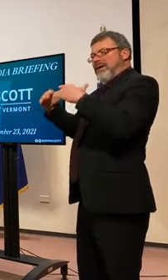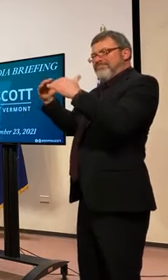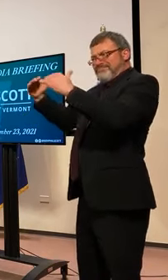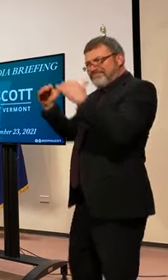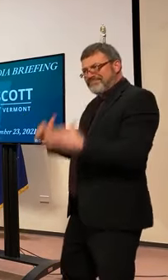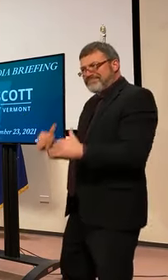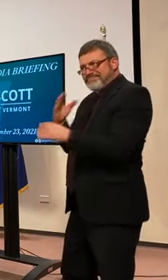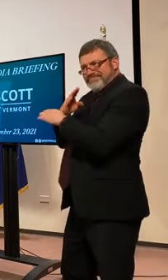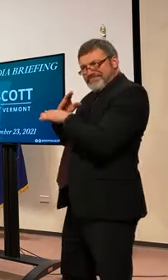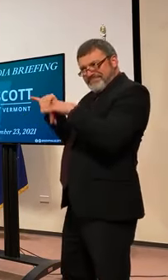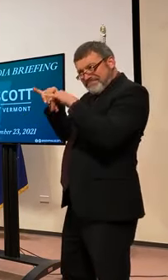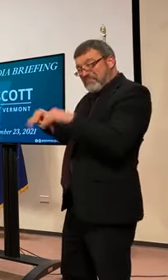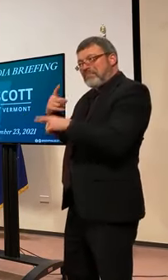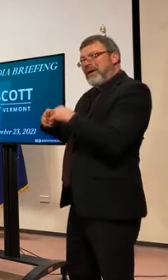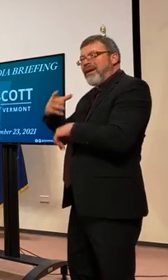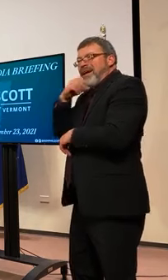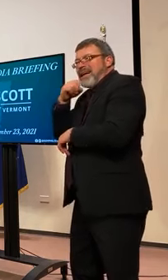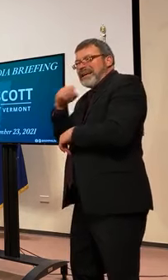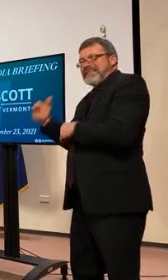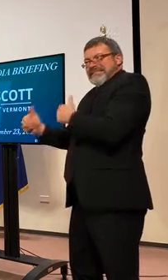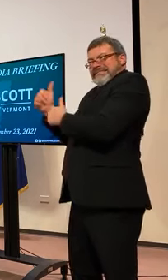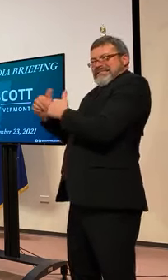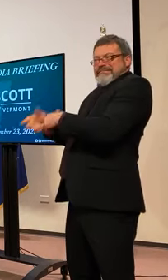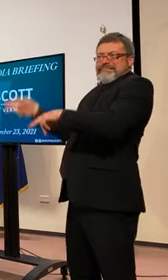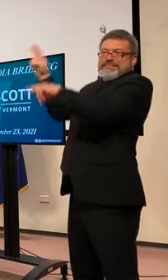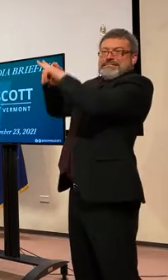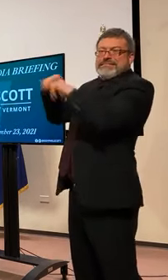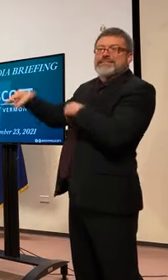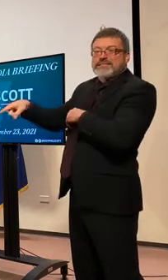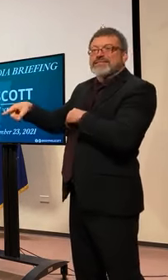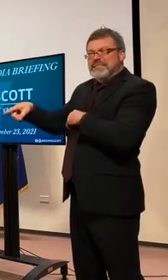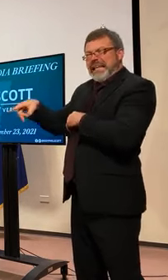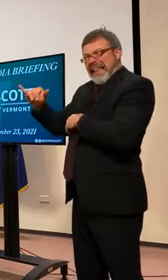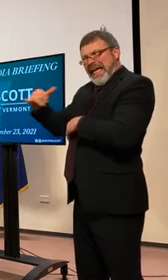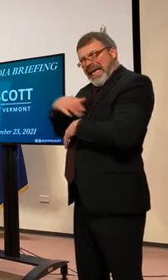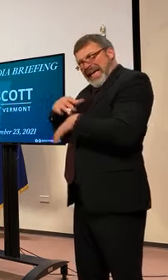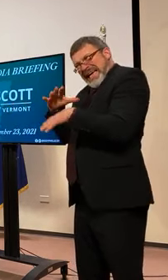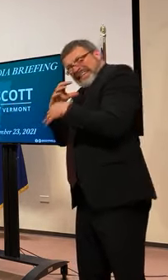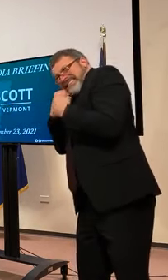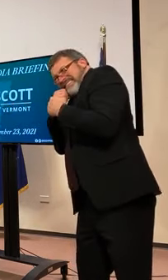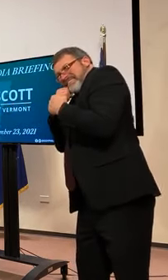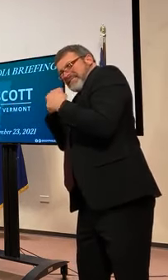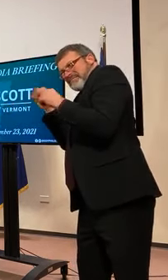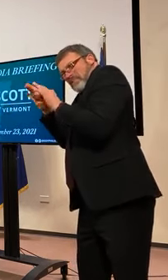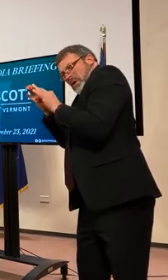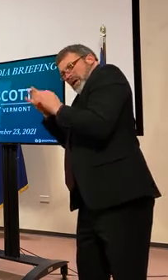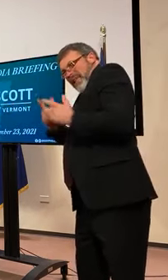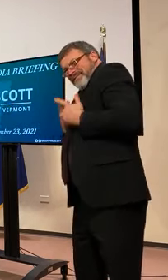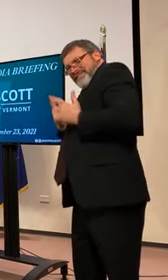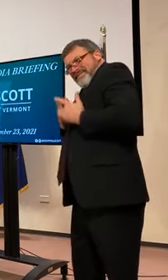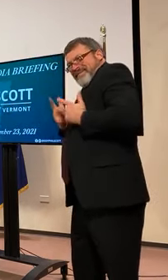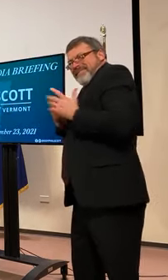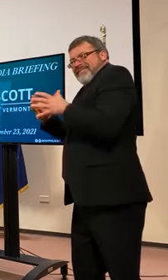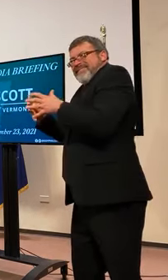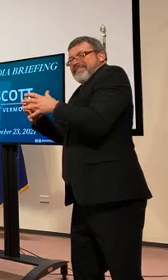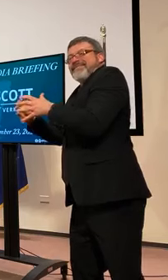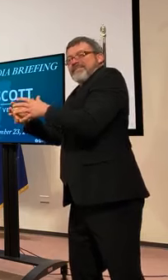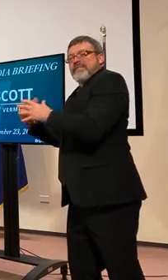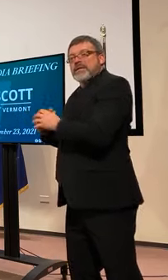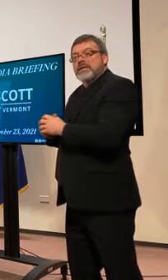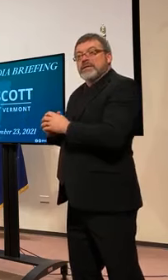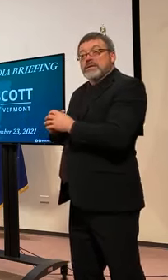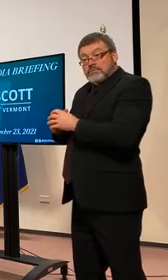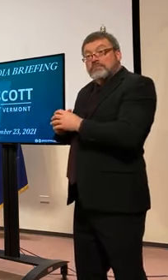protecting those who most need it. And this is in turn also protecting the capacity of our healthcare